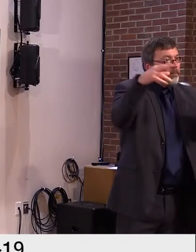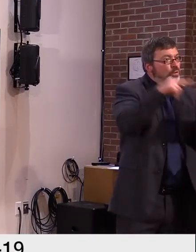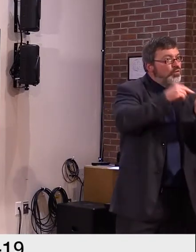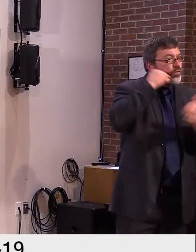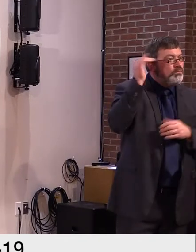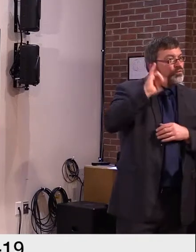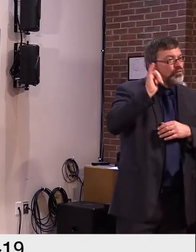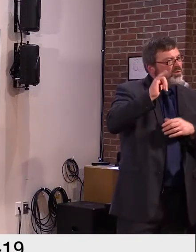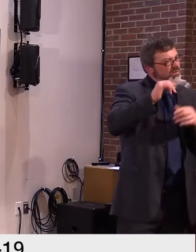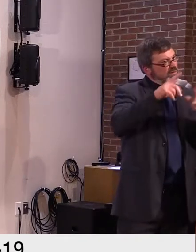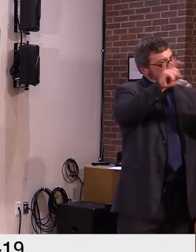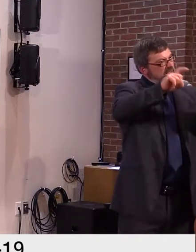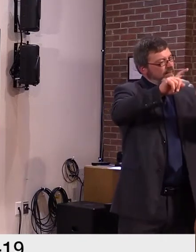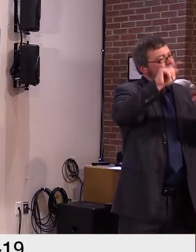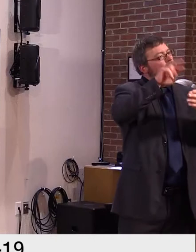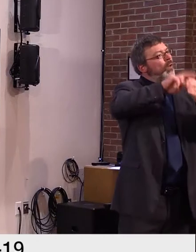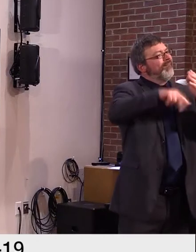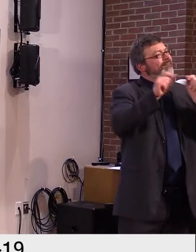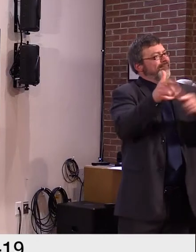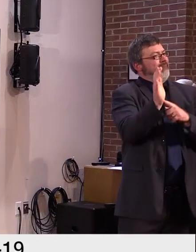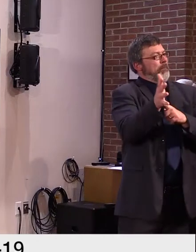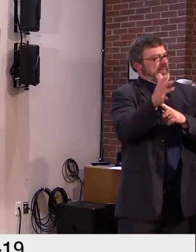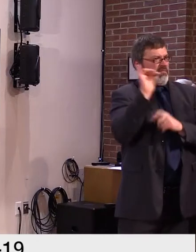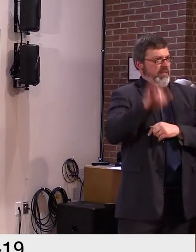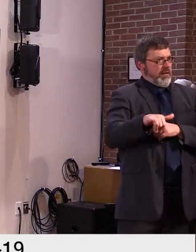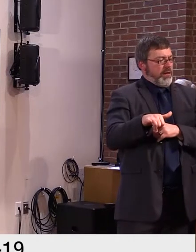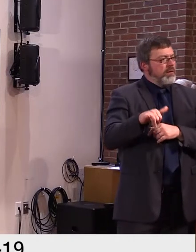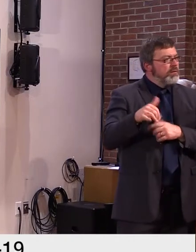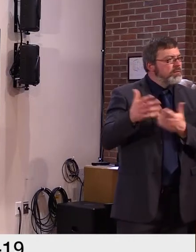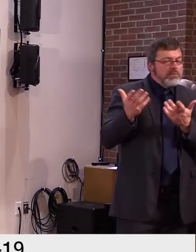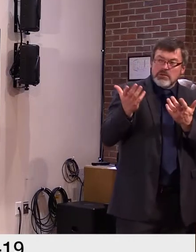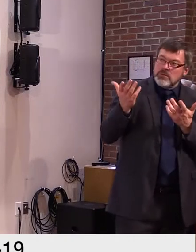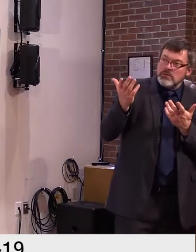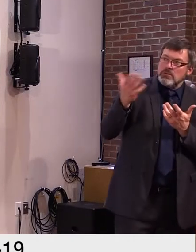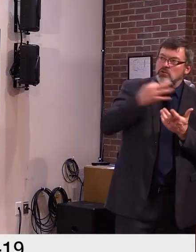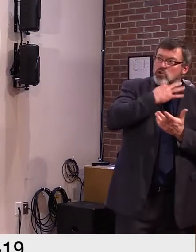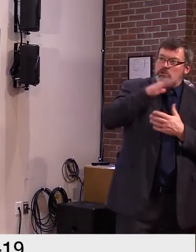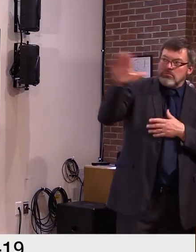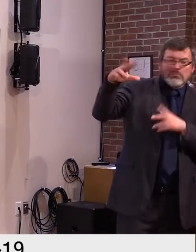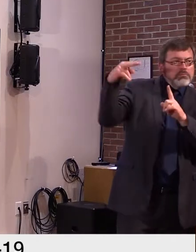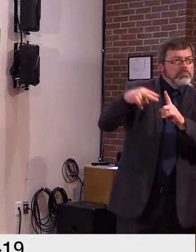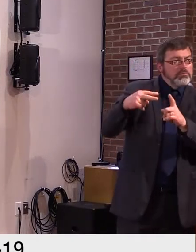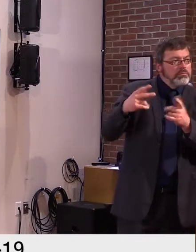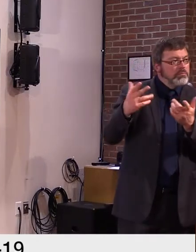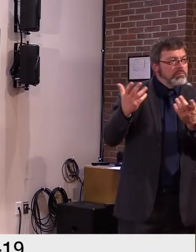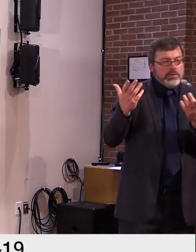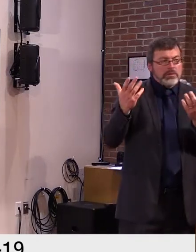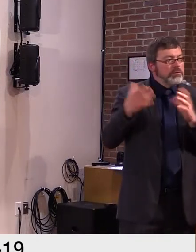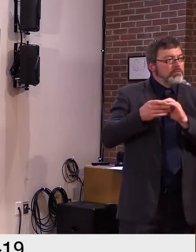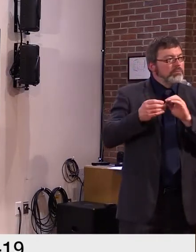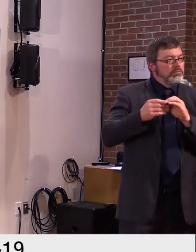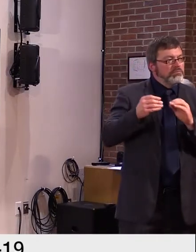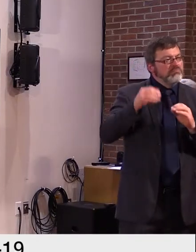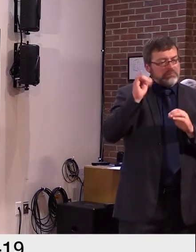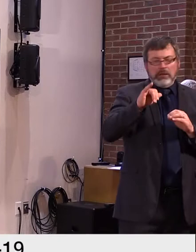HON that went out the other week has sort of clarified things. Mr. Levine.